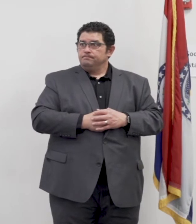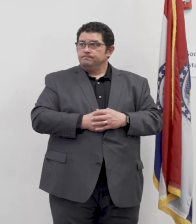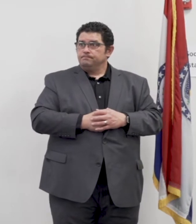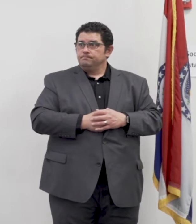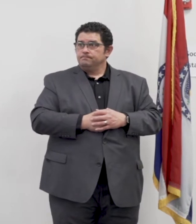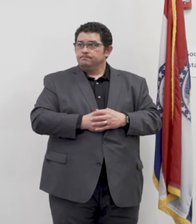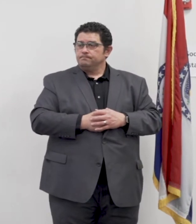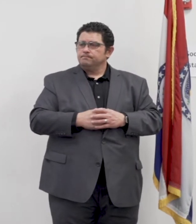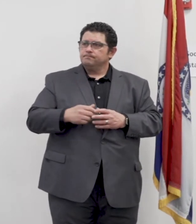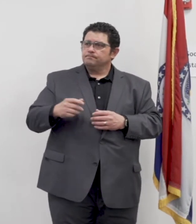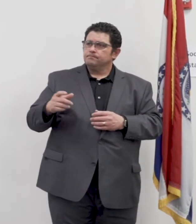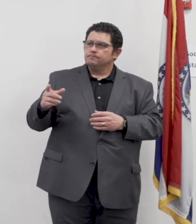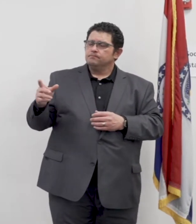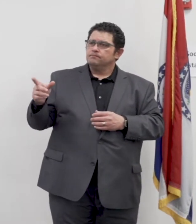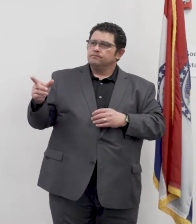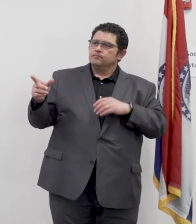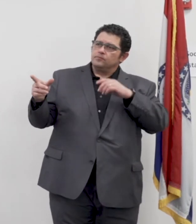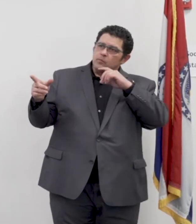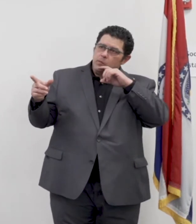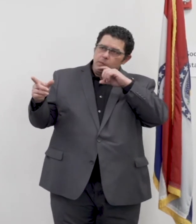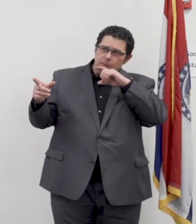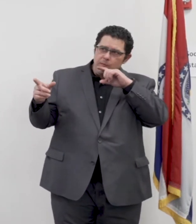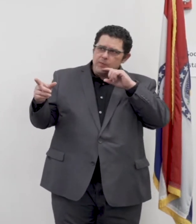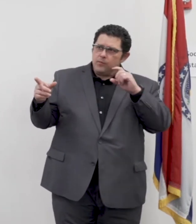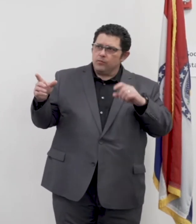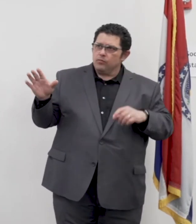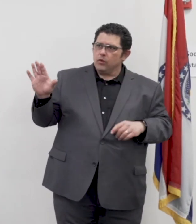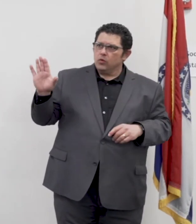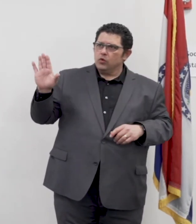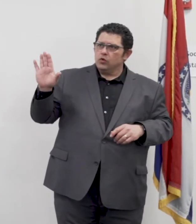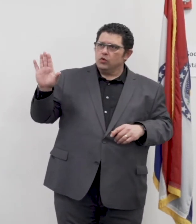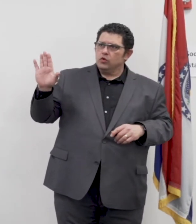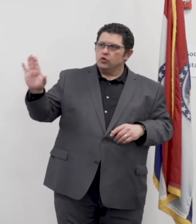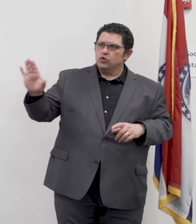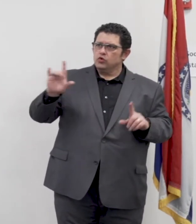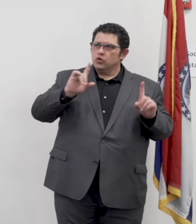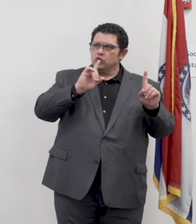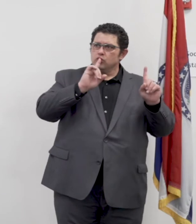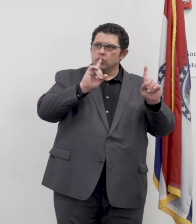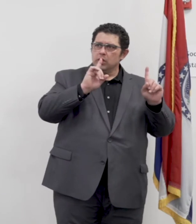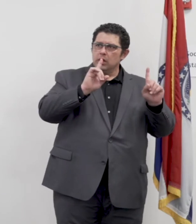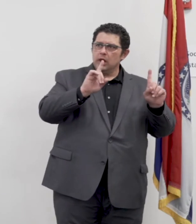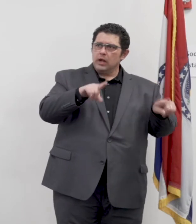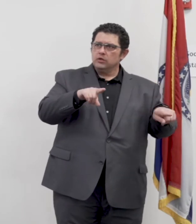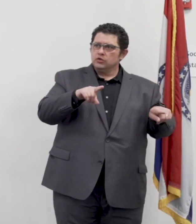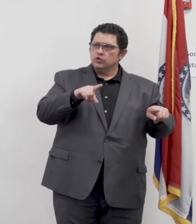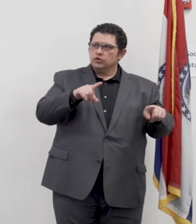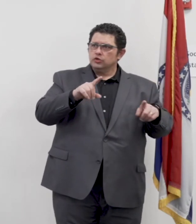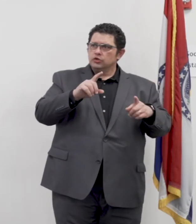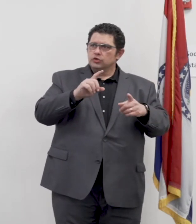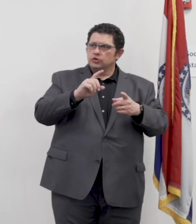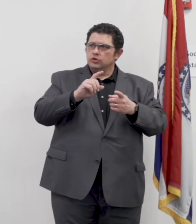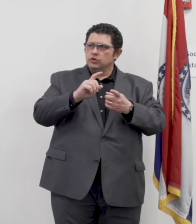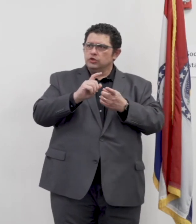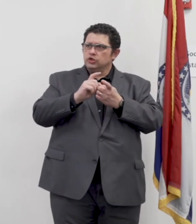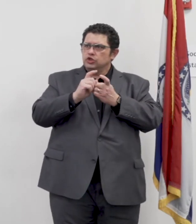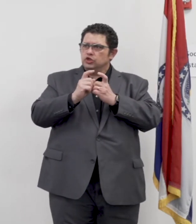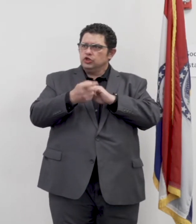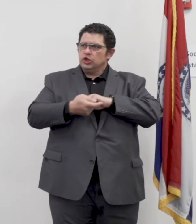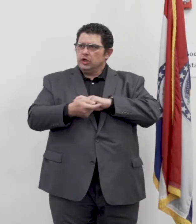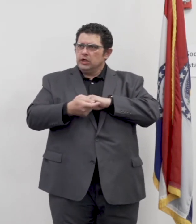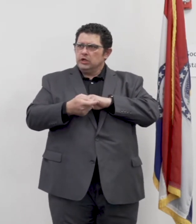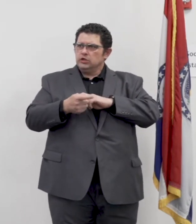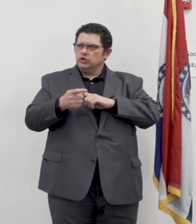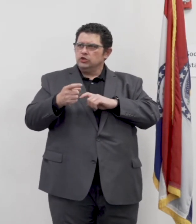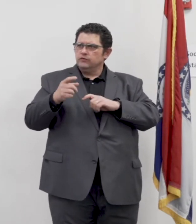As on another topic, your reaction to the change in course by Sean Flower out in Eureka not to